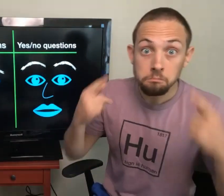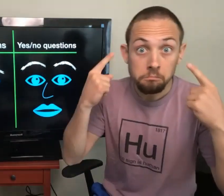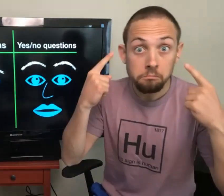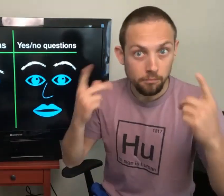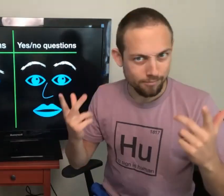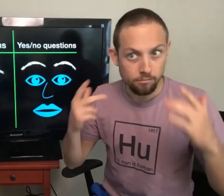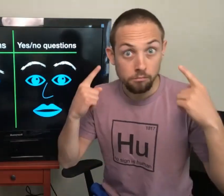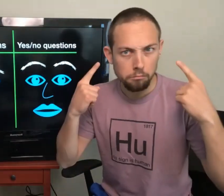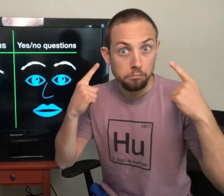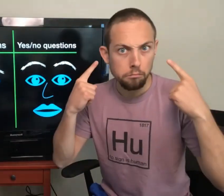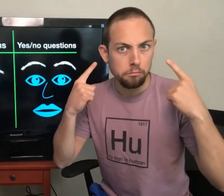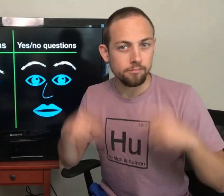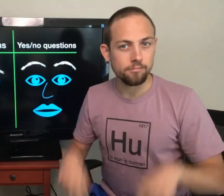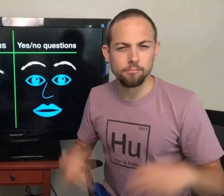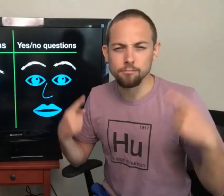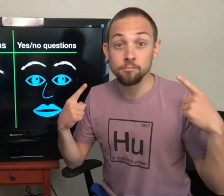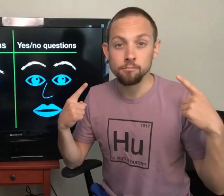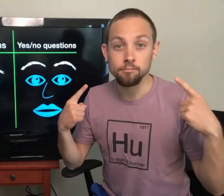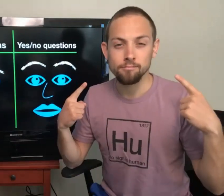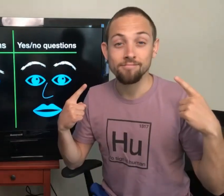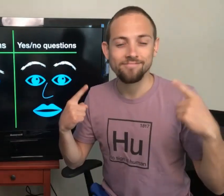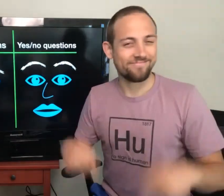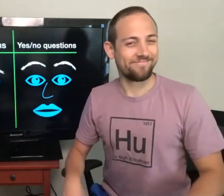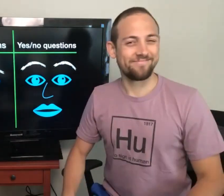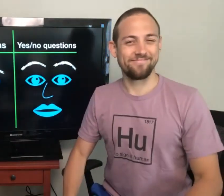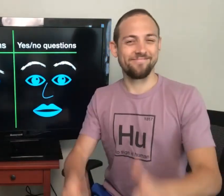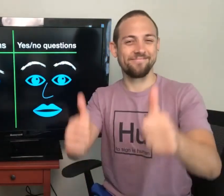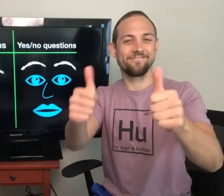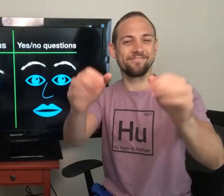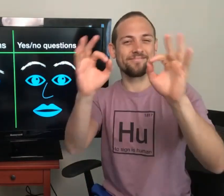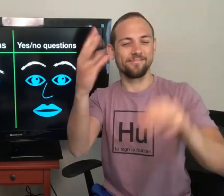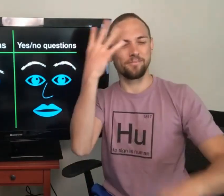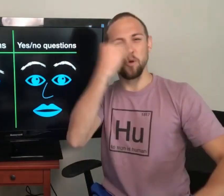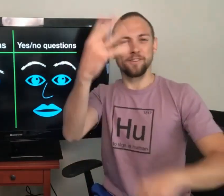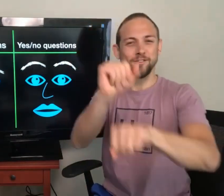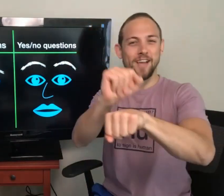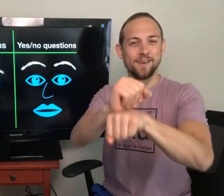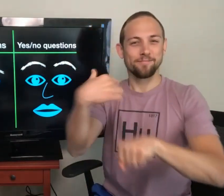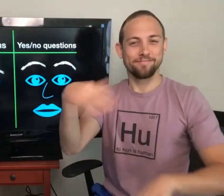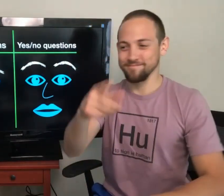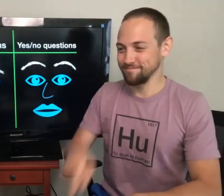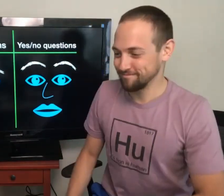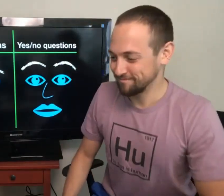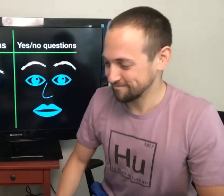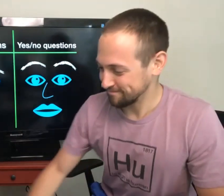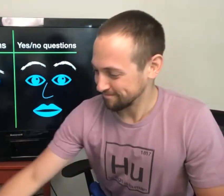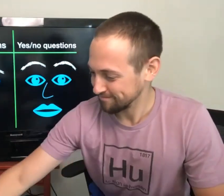home? Do you like apples? Do you have pets? Eyebrows up. So having lovely elastic eyebrows is really, really